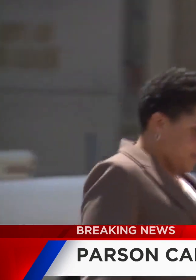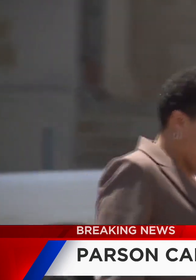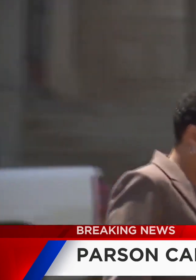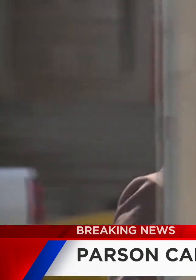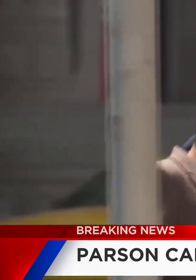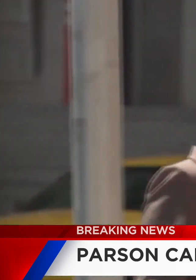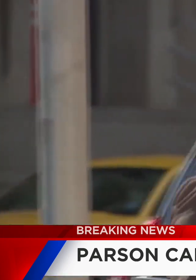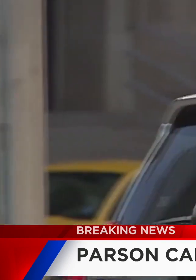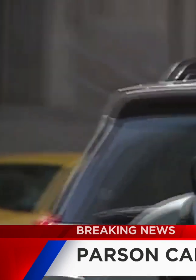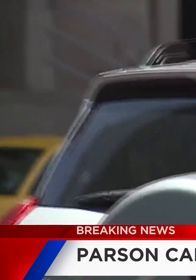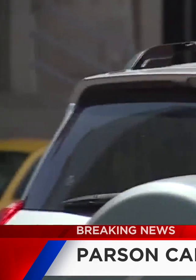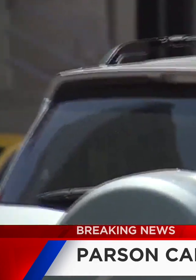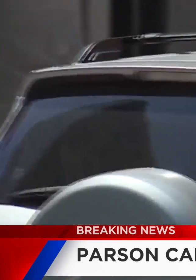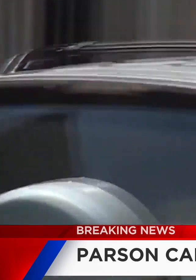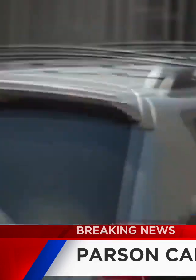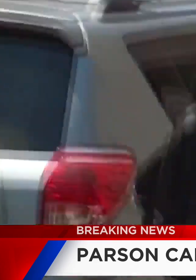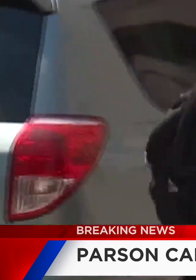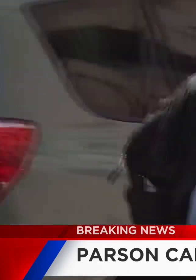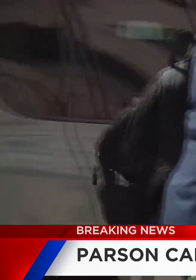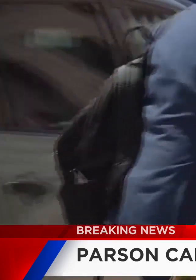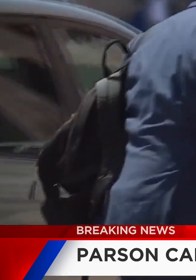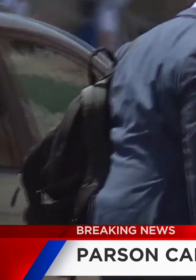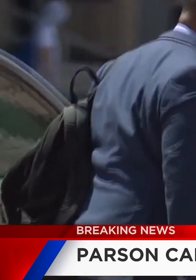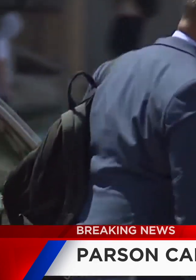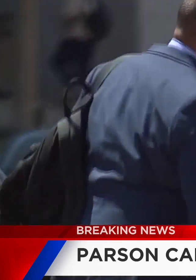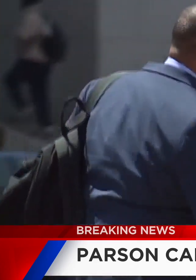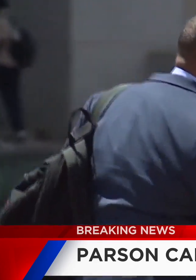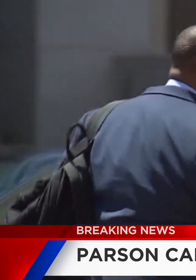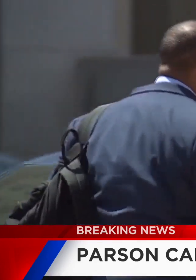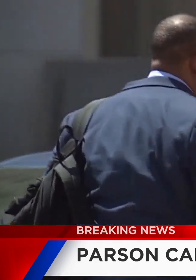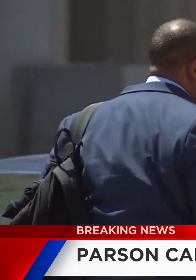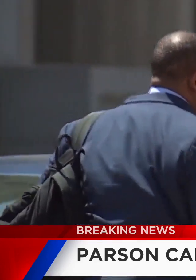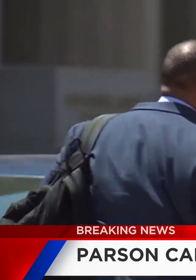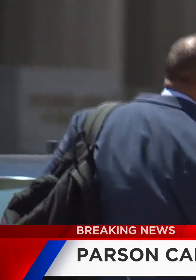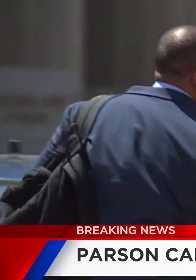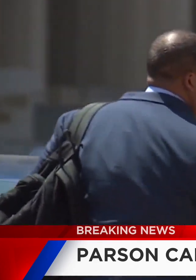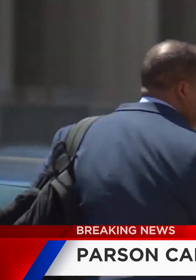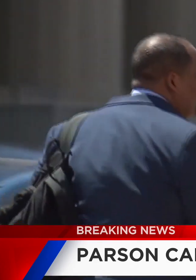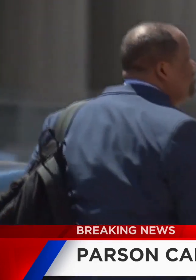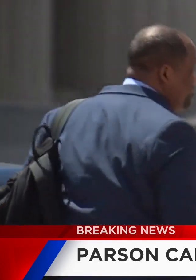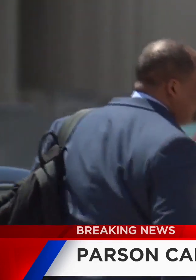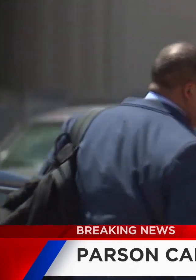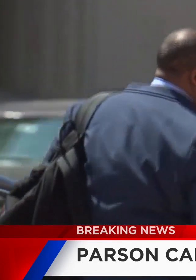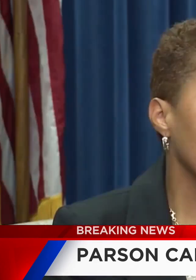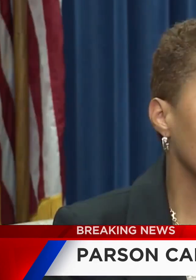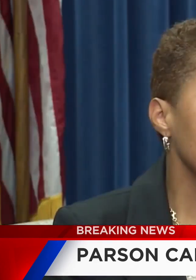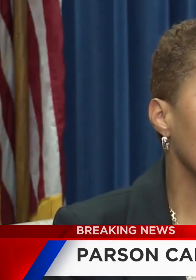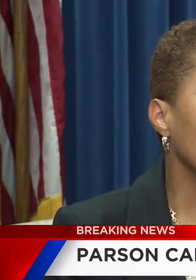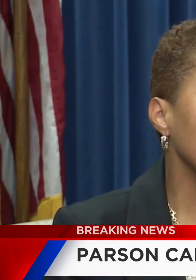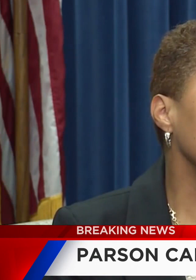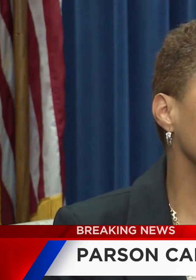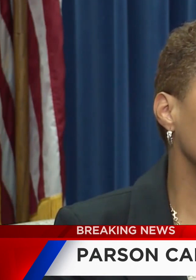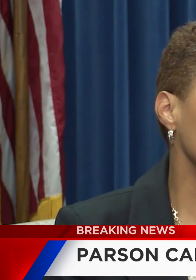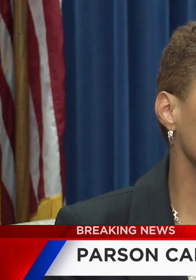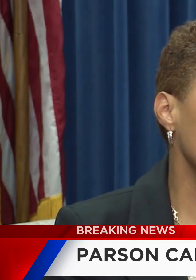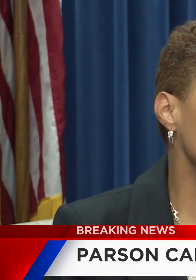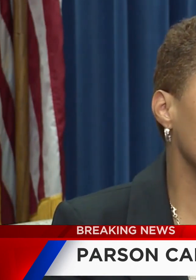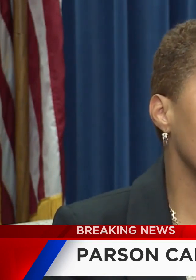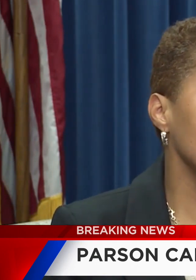hurting. This is unacceptable. And I cannot stand on the sidelines and watch innocent